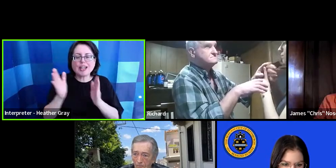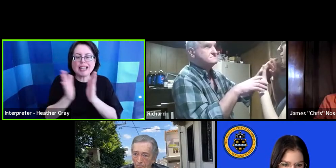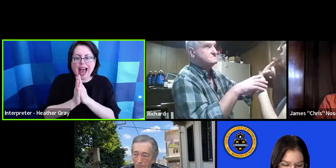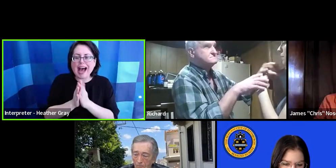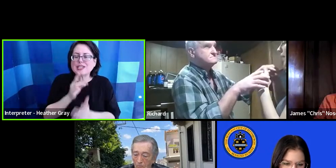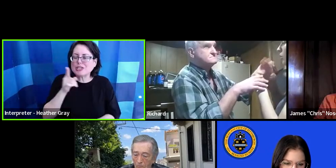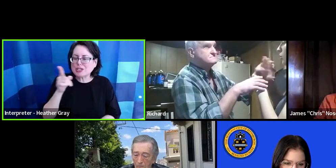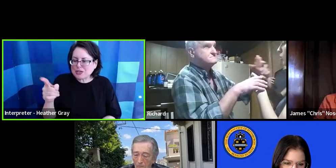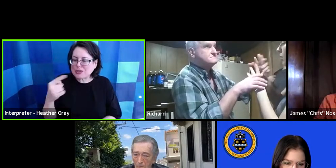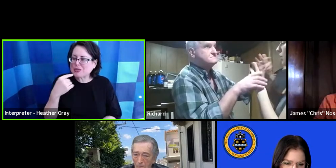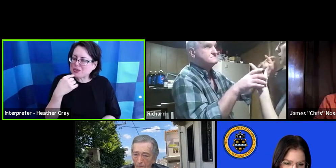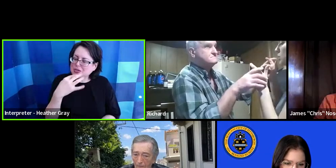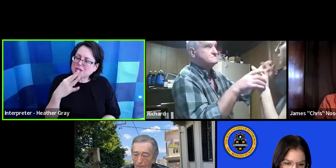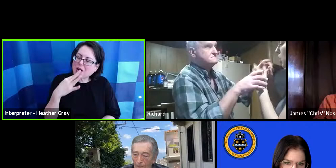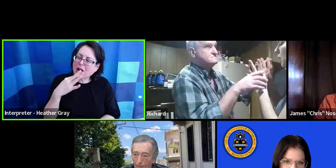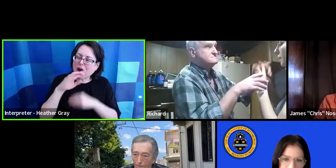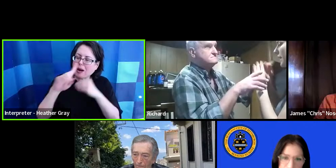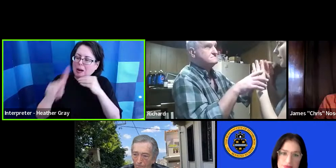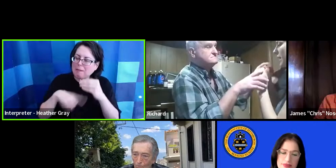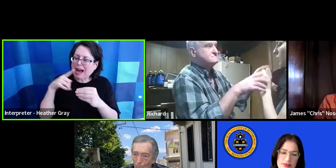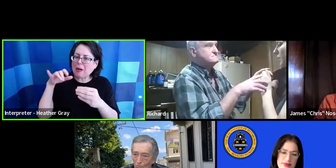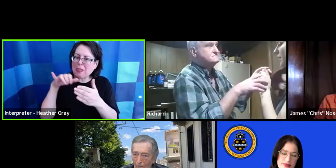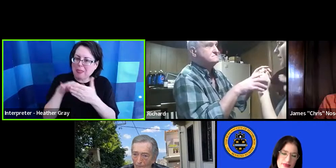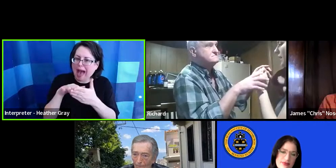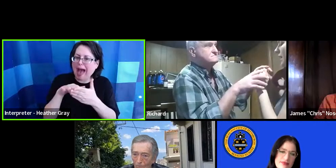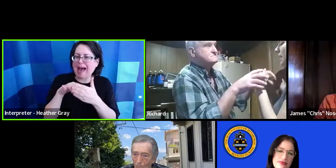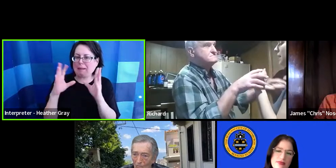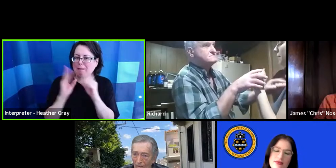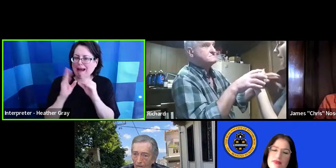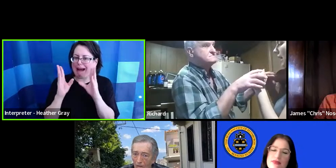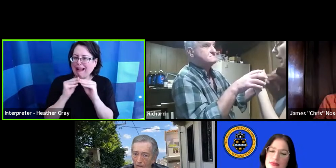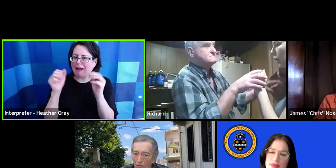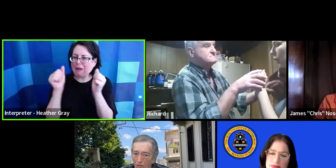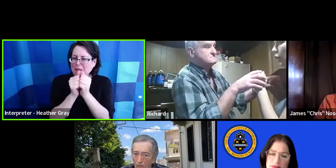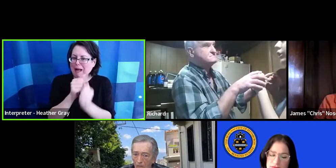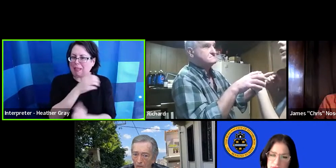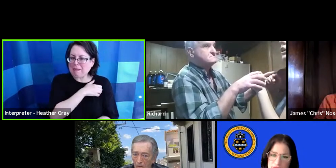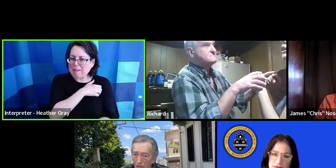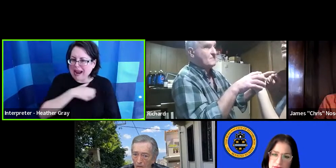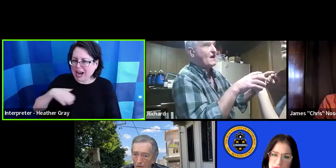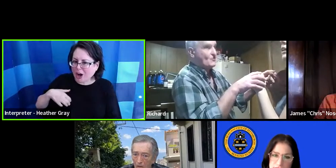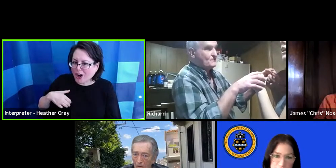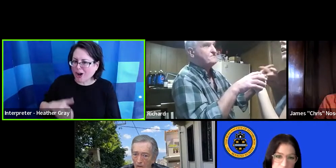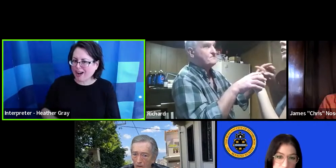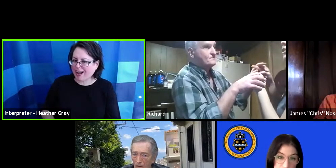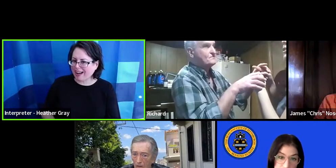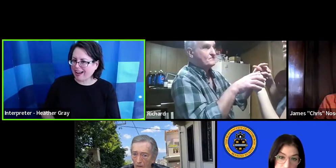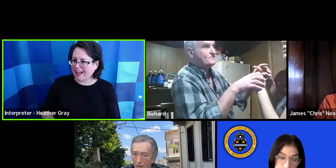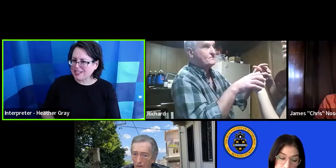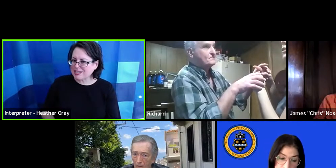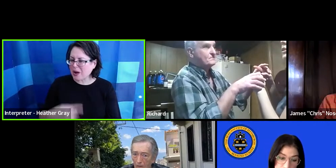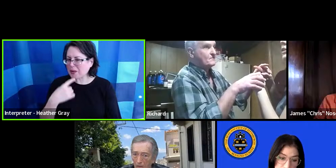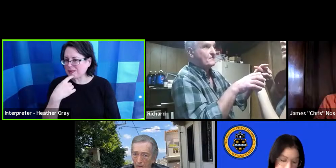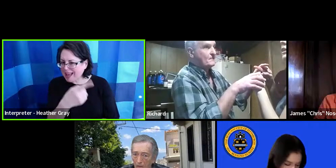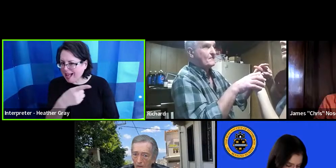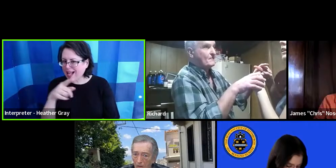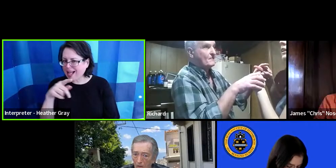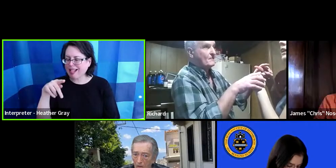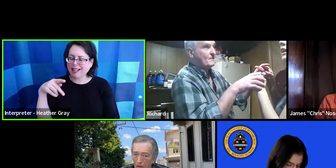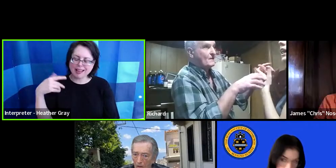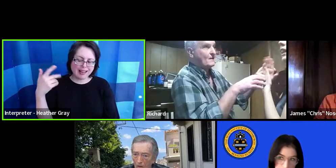wanted to do, Tina, really was to have you speak to it, and then give Paul and Hillary a chance.